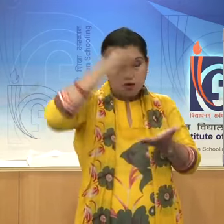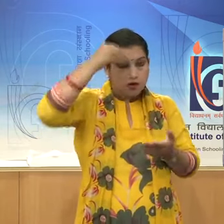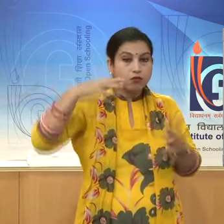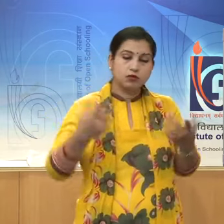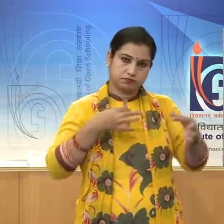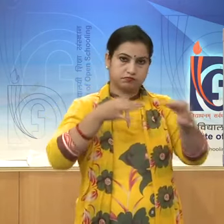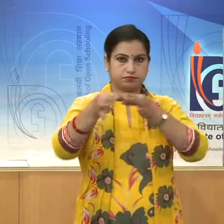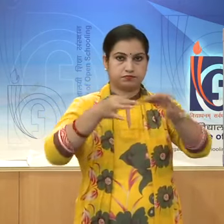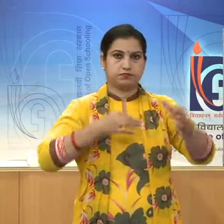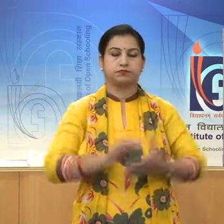lesson.